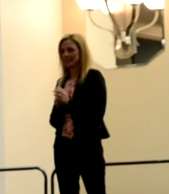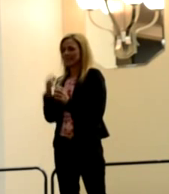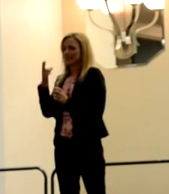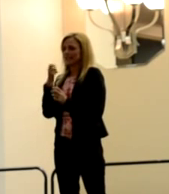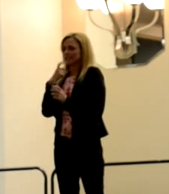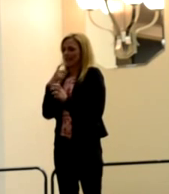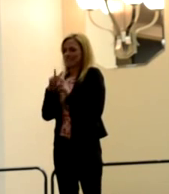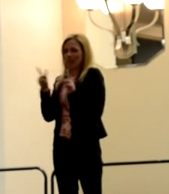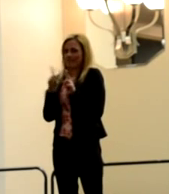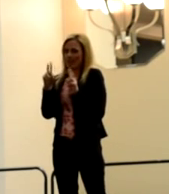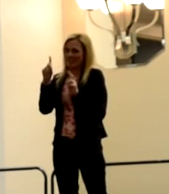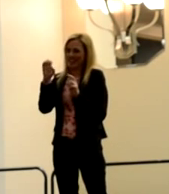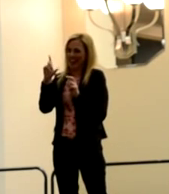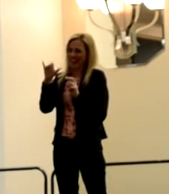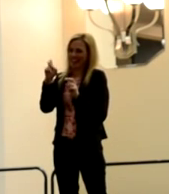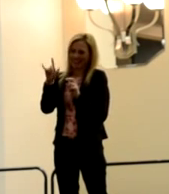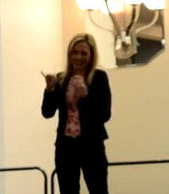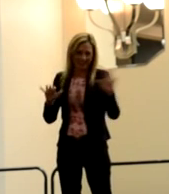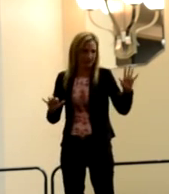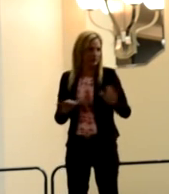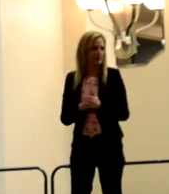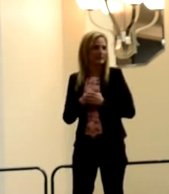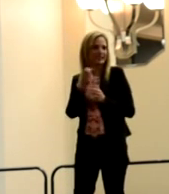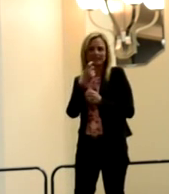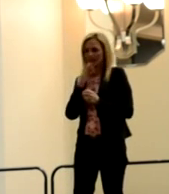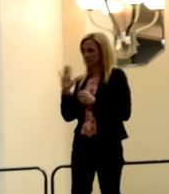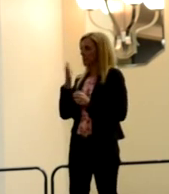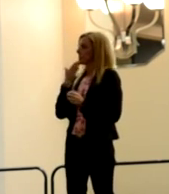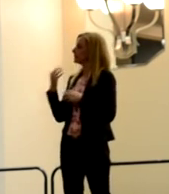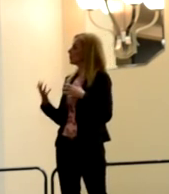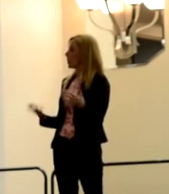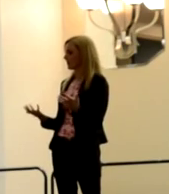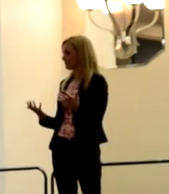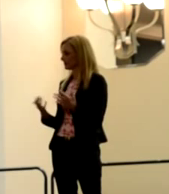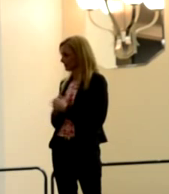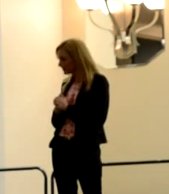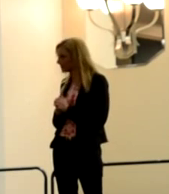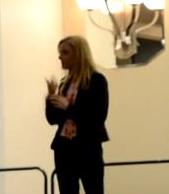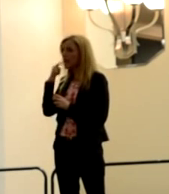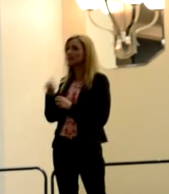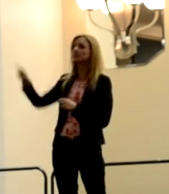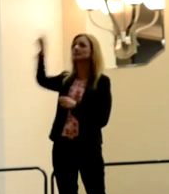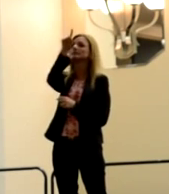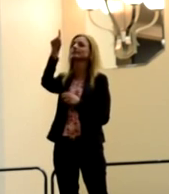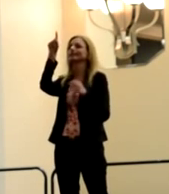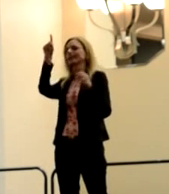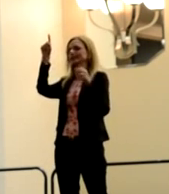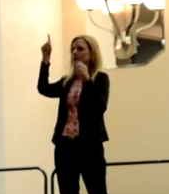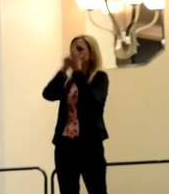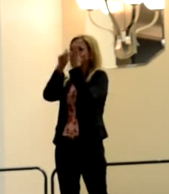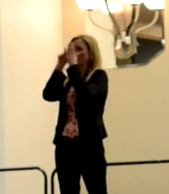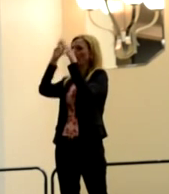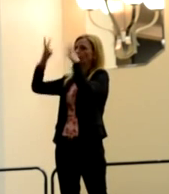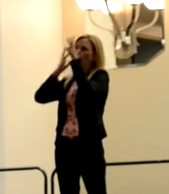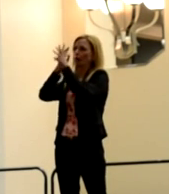got it. So he said very, very discreetly, just delicately, perhaps what you should do, Marlee,